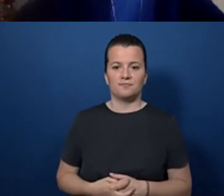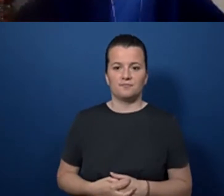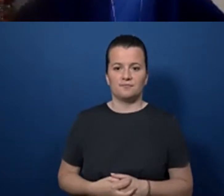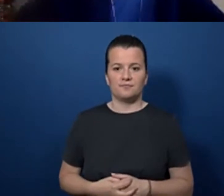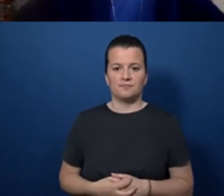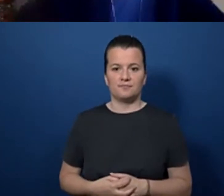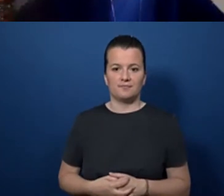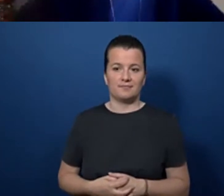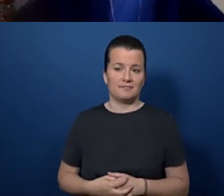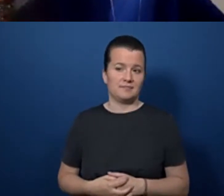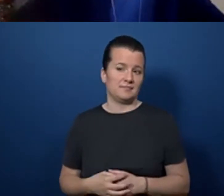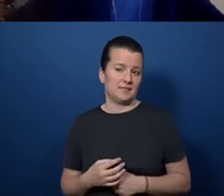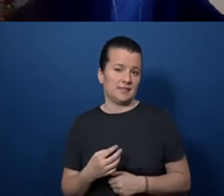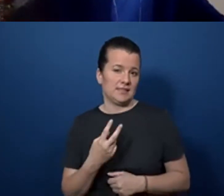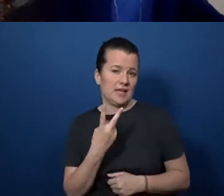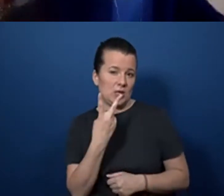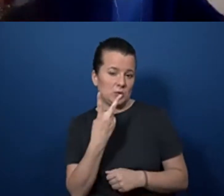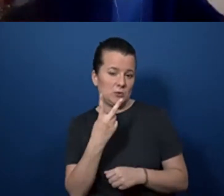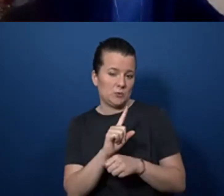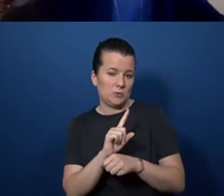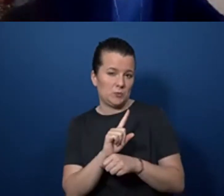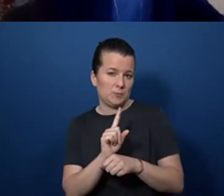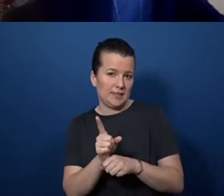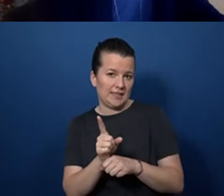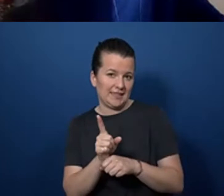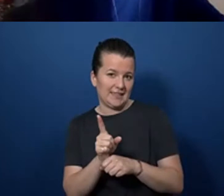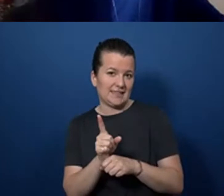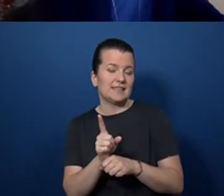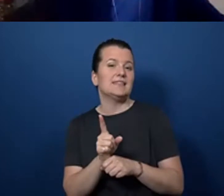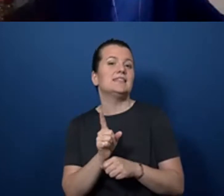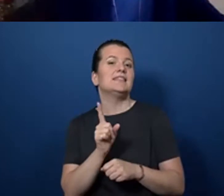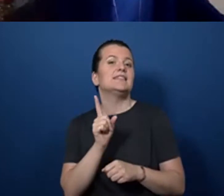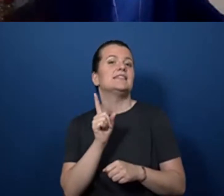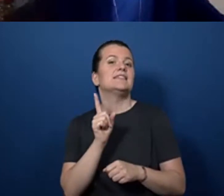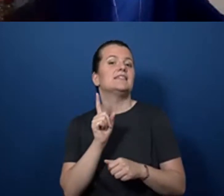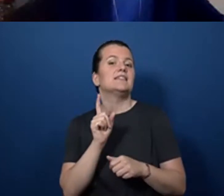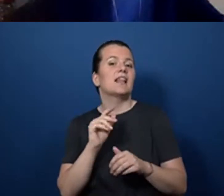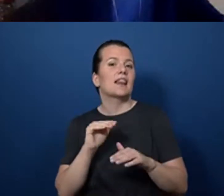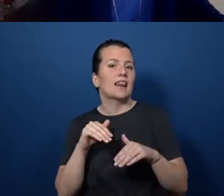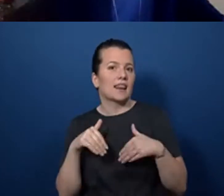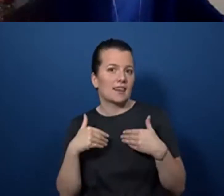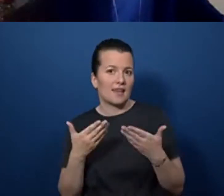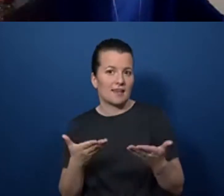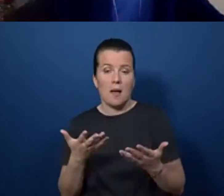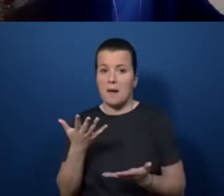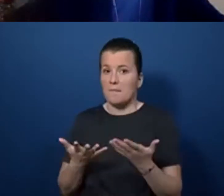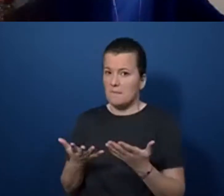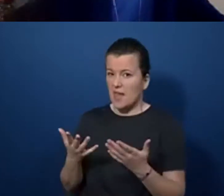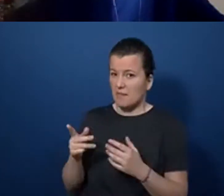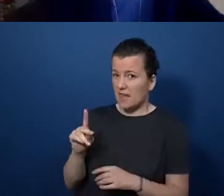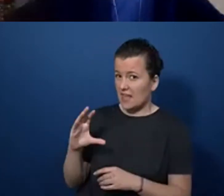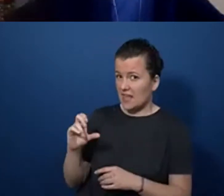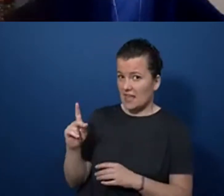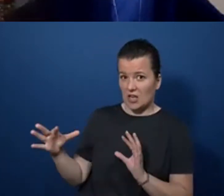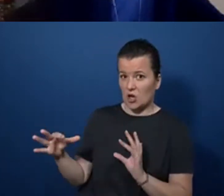2 minutes left. And then if we manage to reconnect with Kiki, we'll